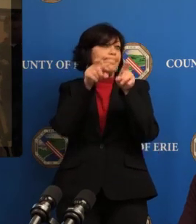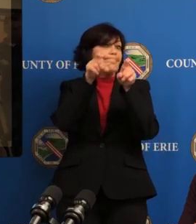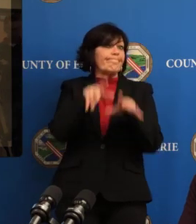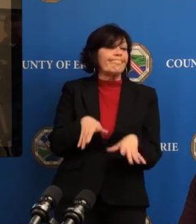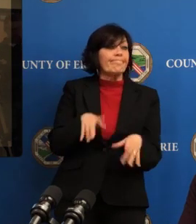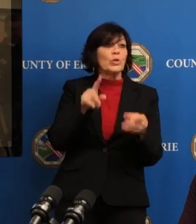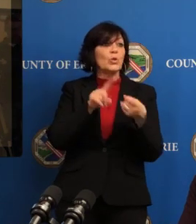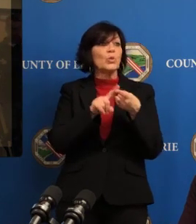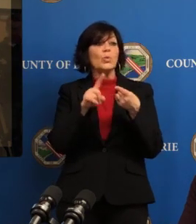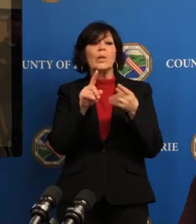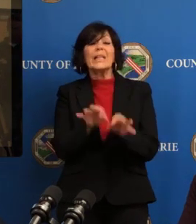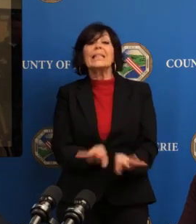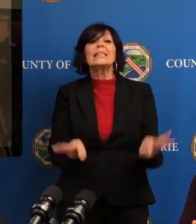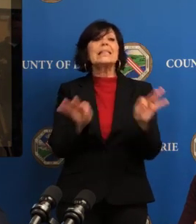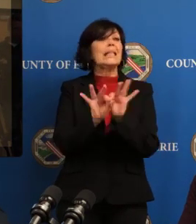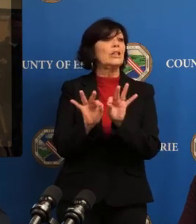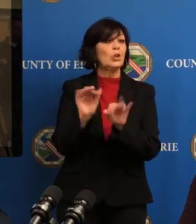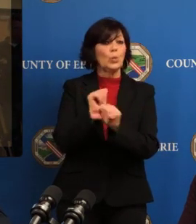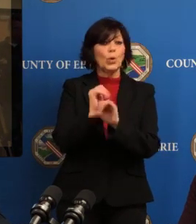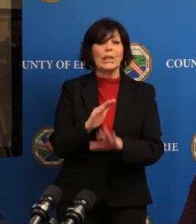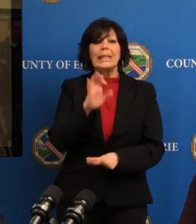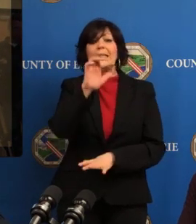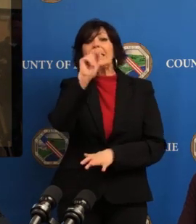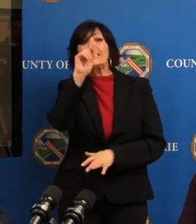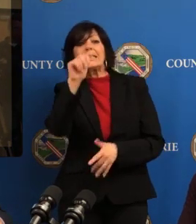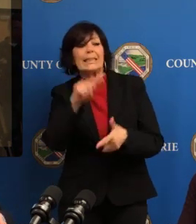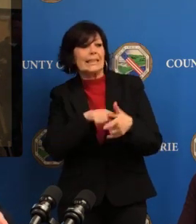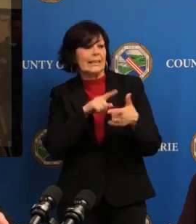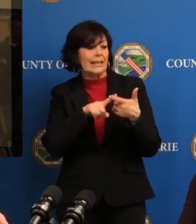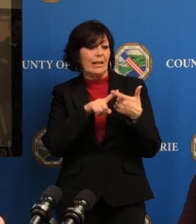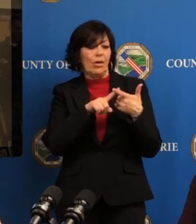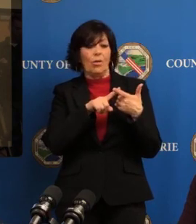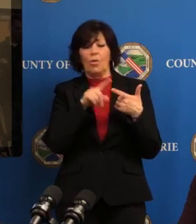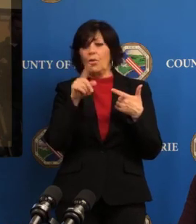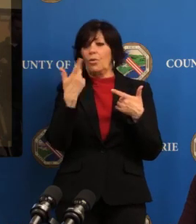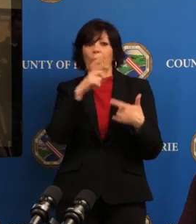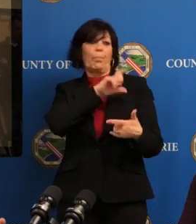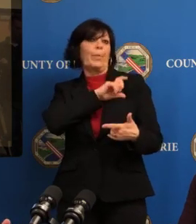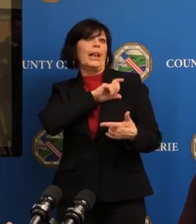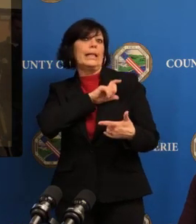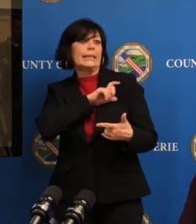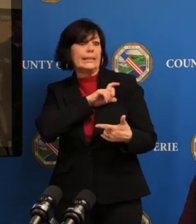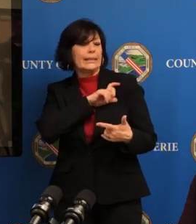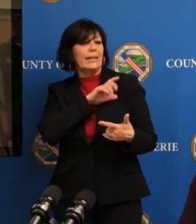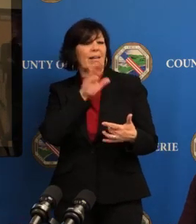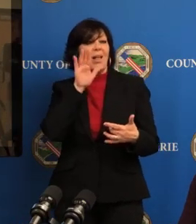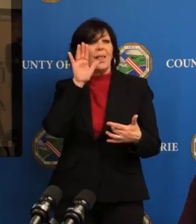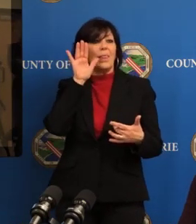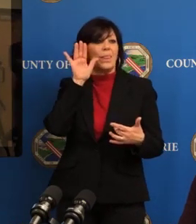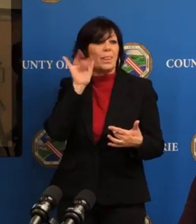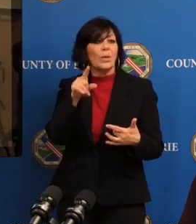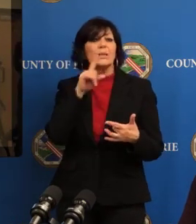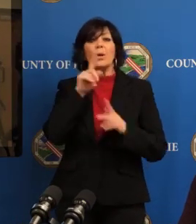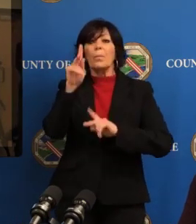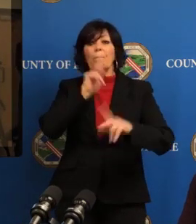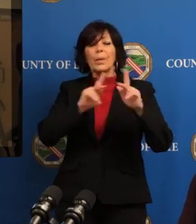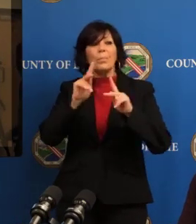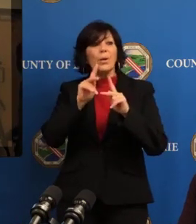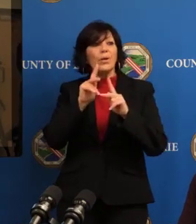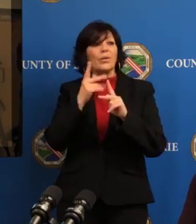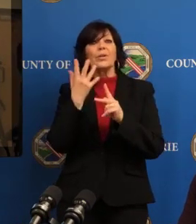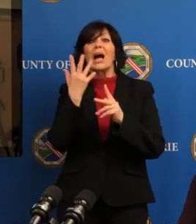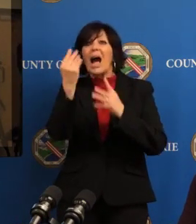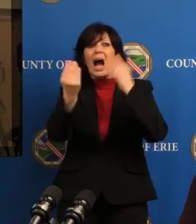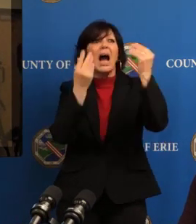to essential personnel like our EMTs or our police agencies. So those are all individuals that